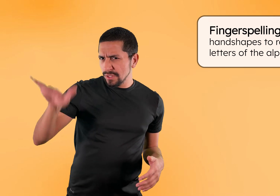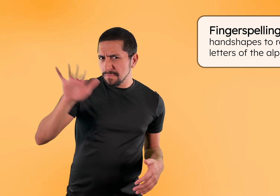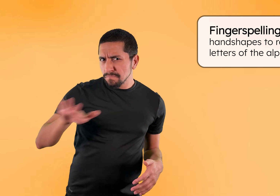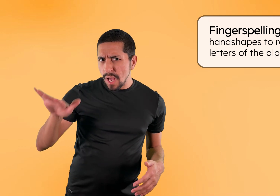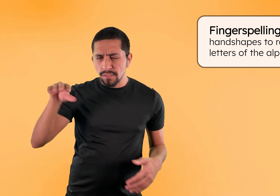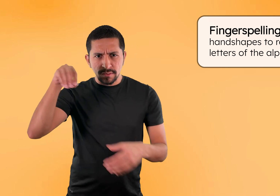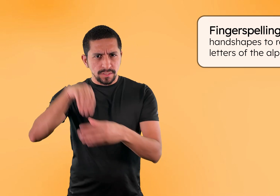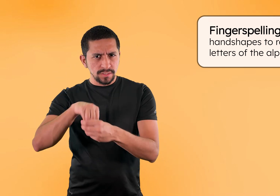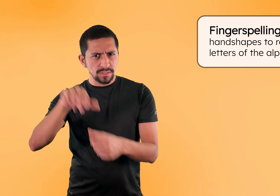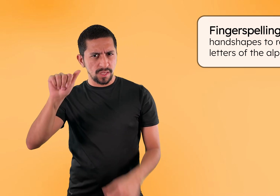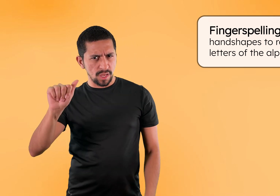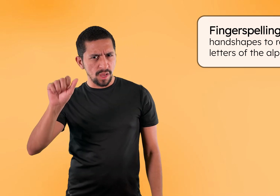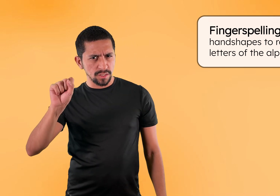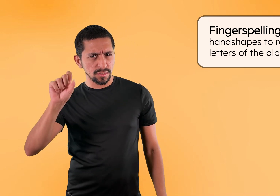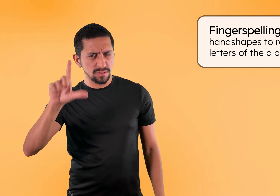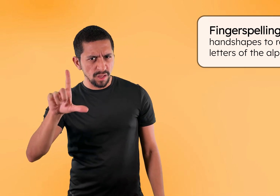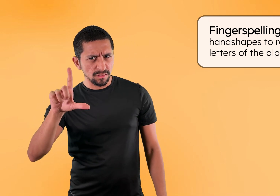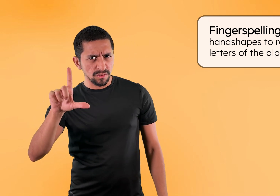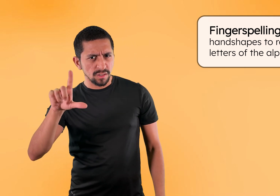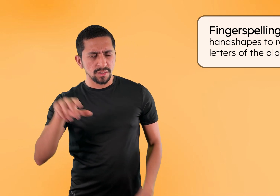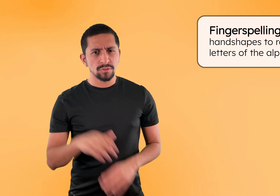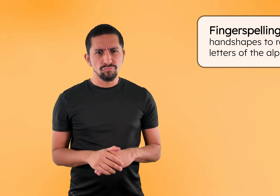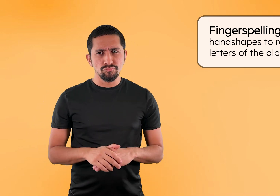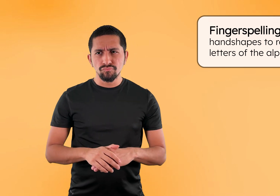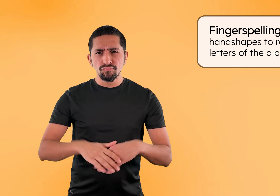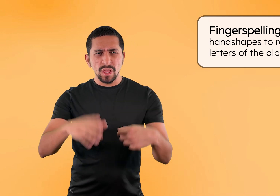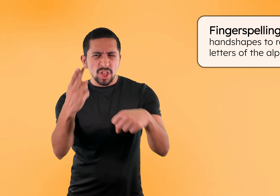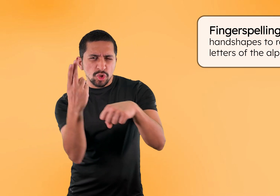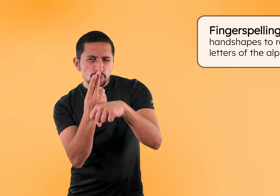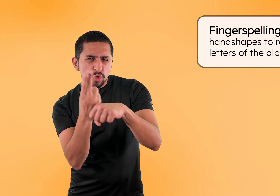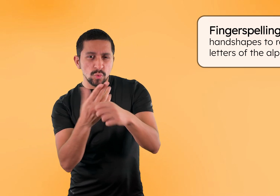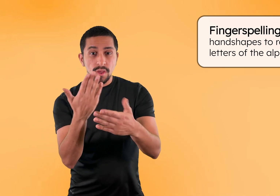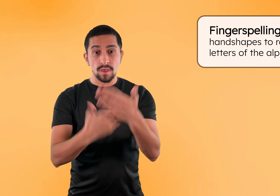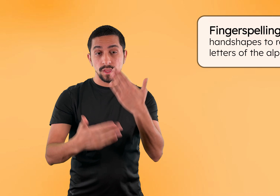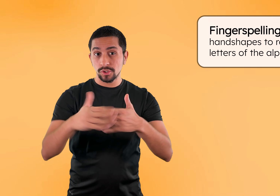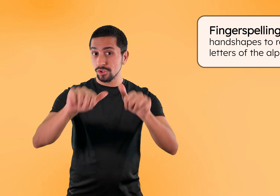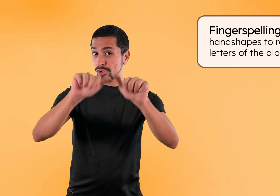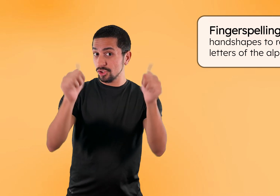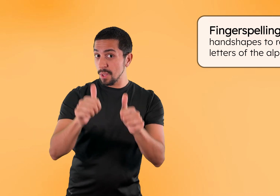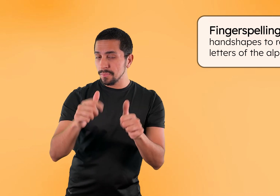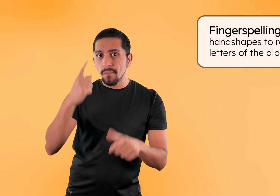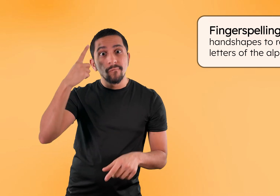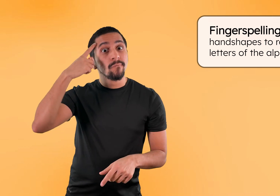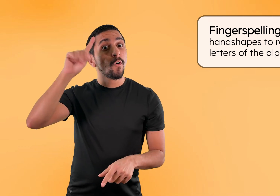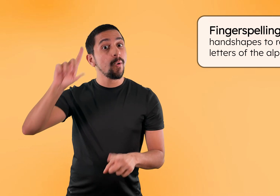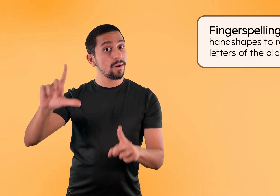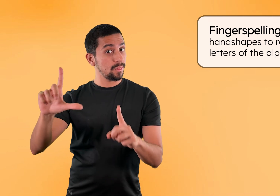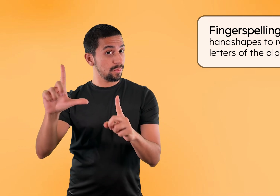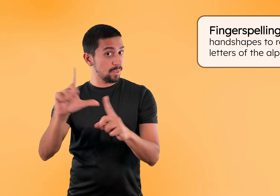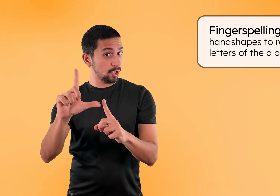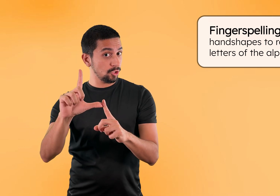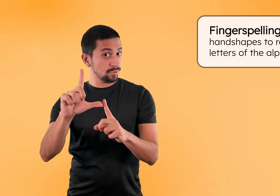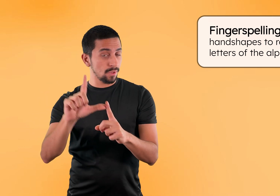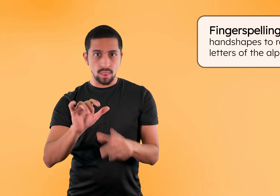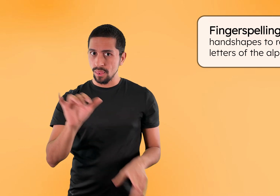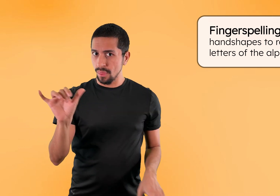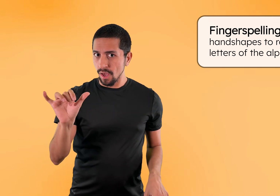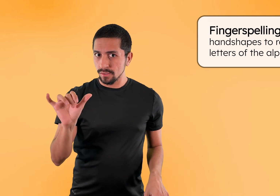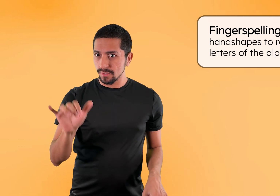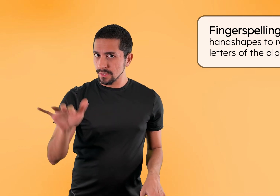Fingerspelling in ASL involves using hand shapes to represent letters. It's like spelling